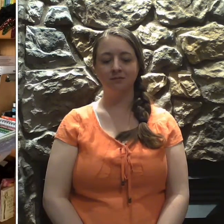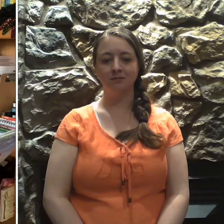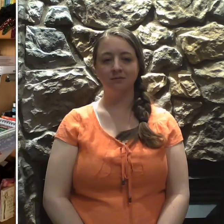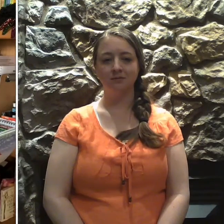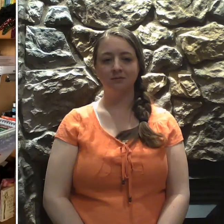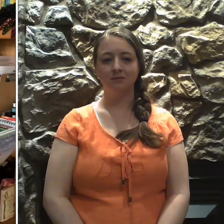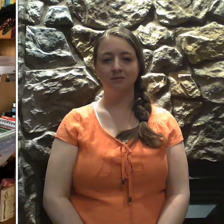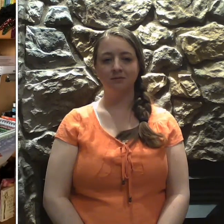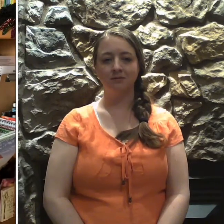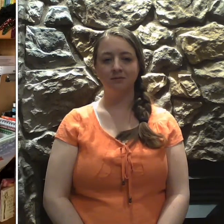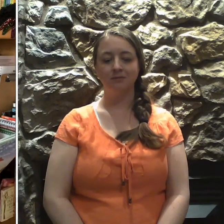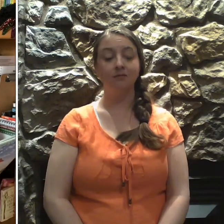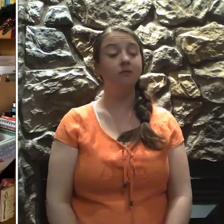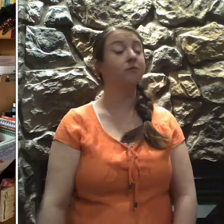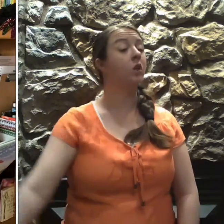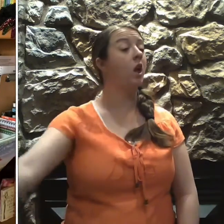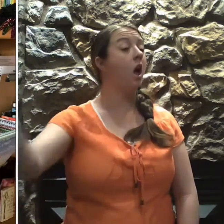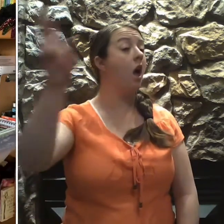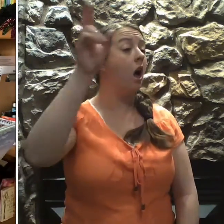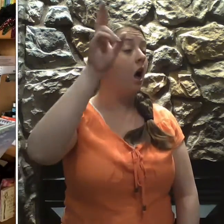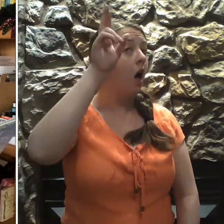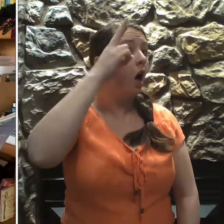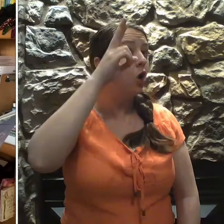Uncle Rye and the Moon.